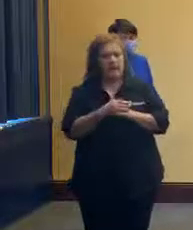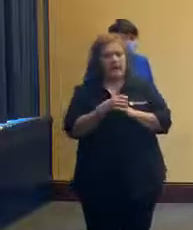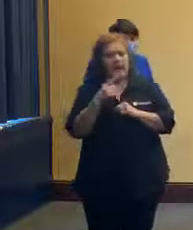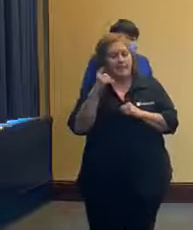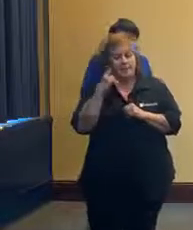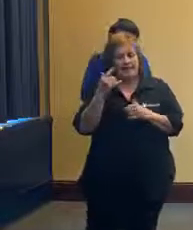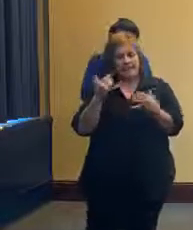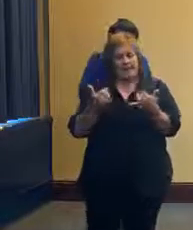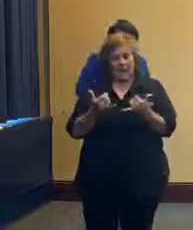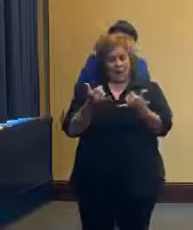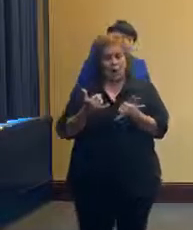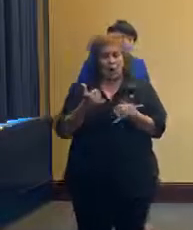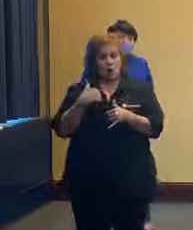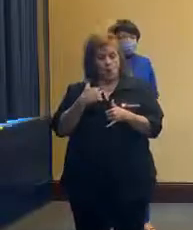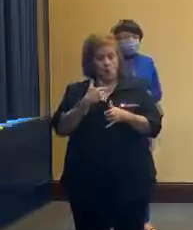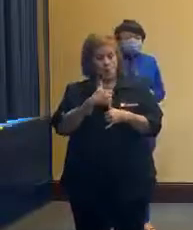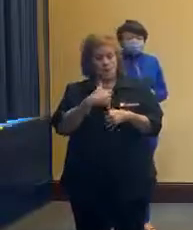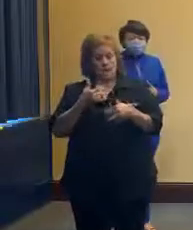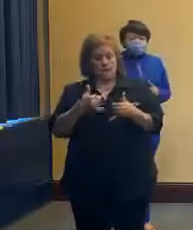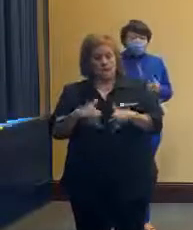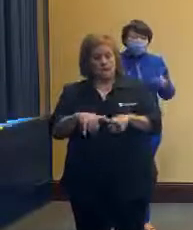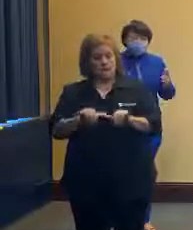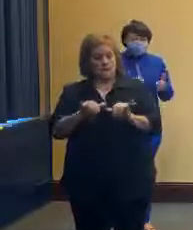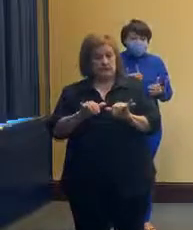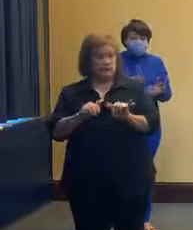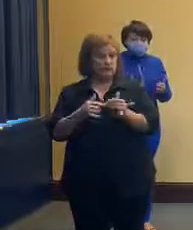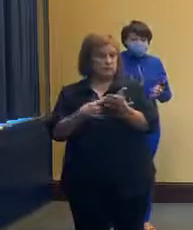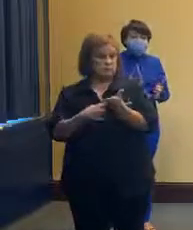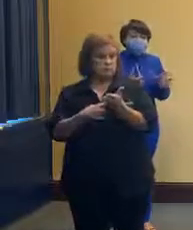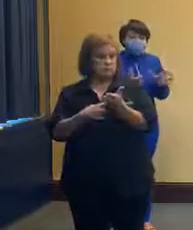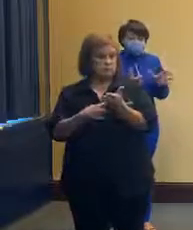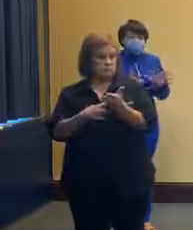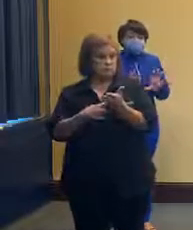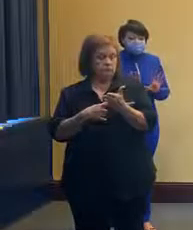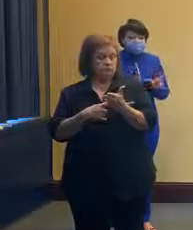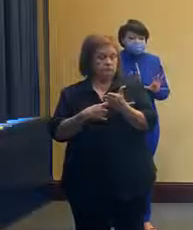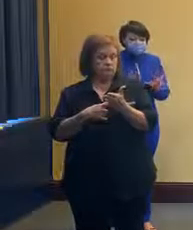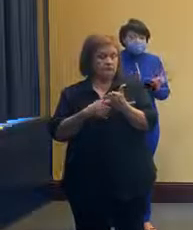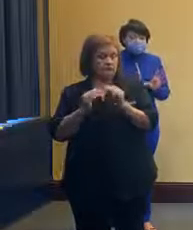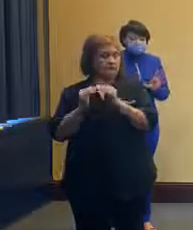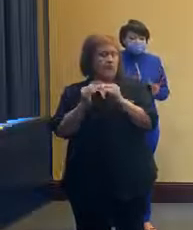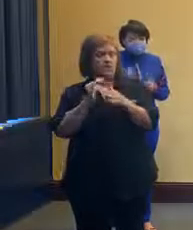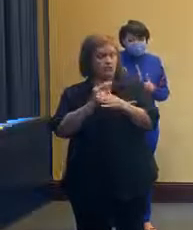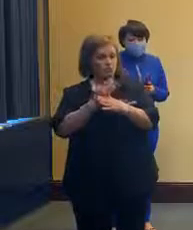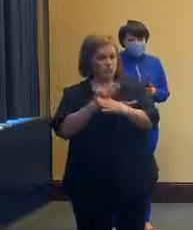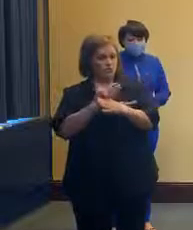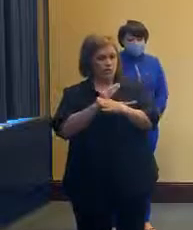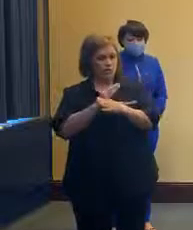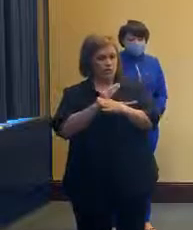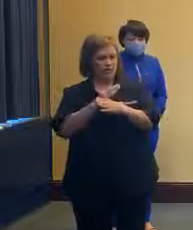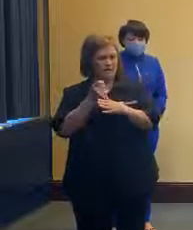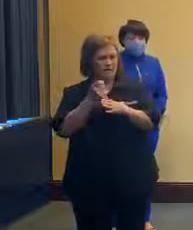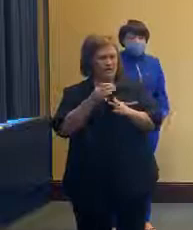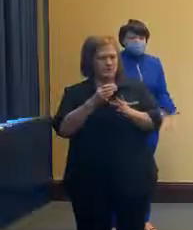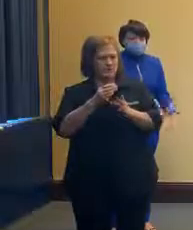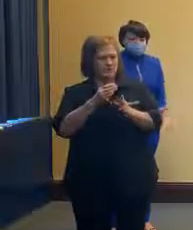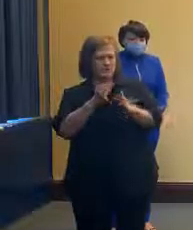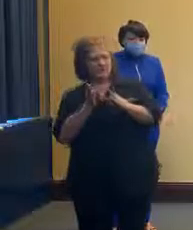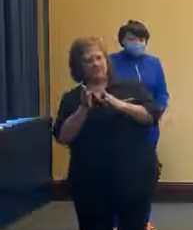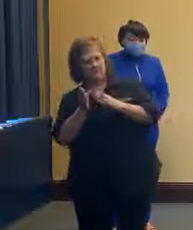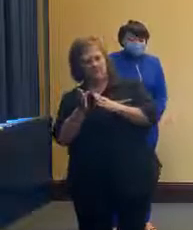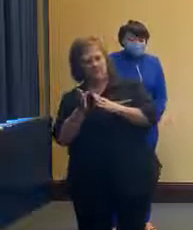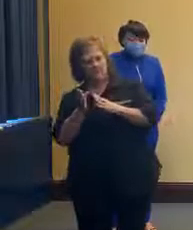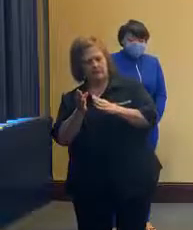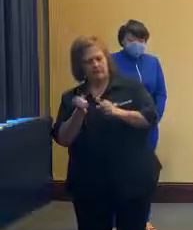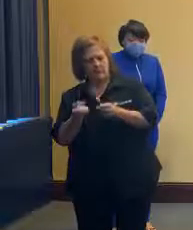based now, we're still factoring in the fair share agreement, which has shifted based on the amount of